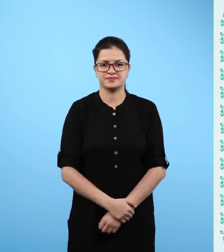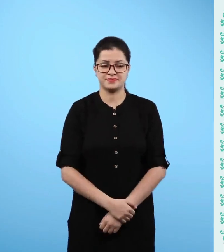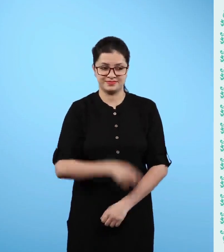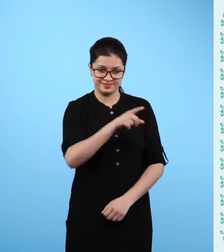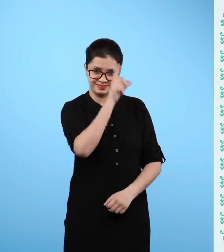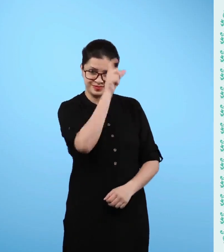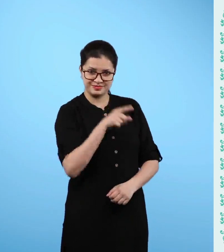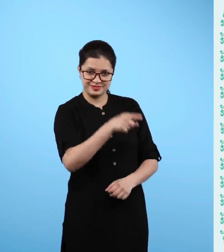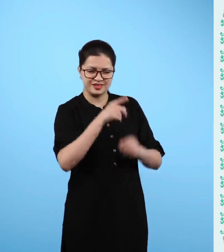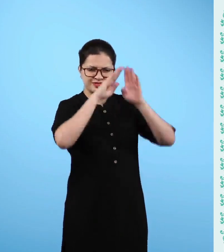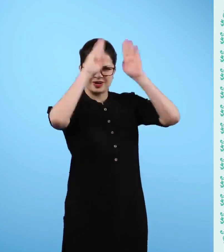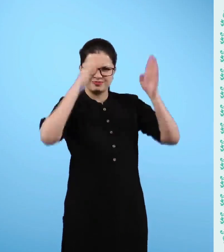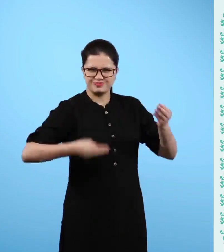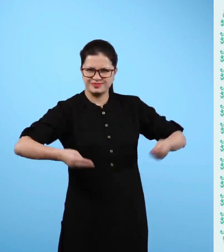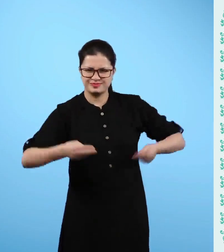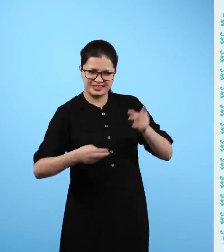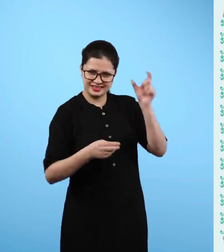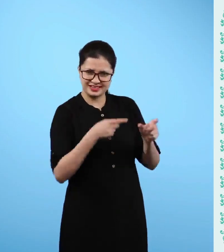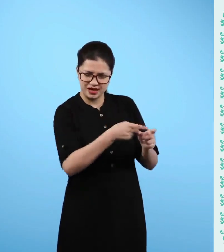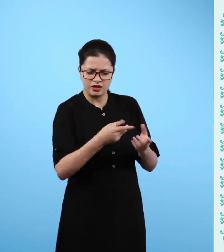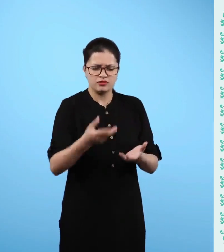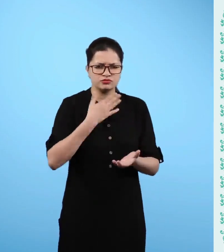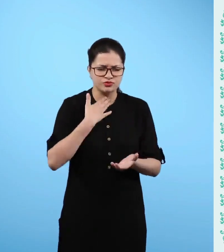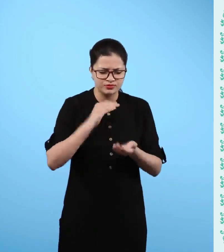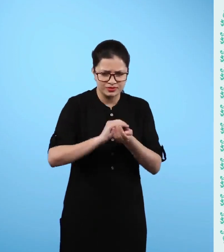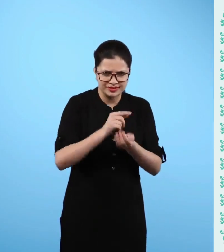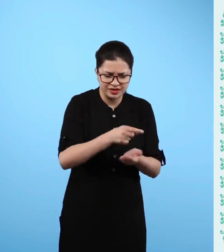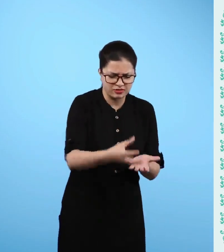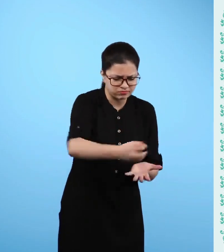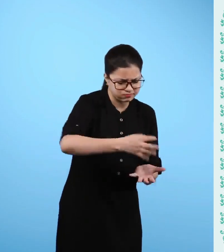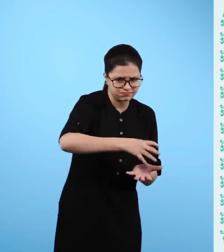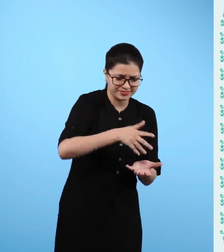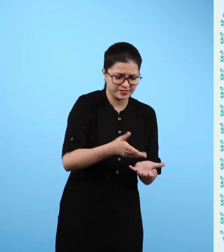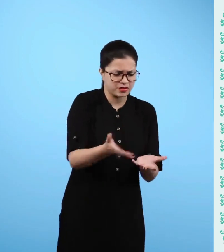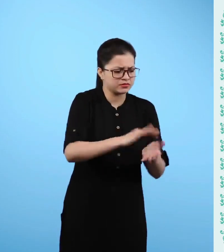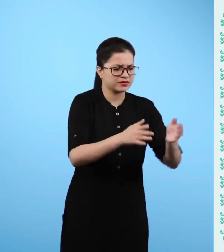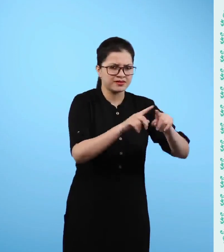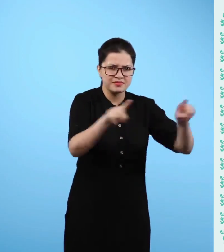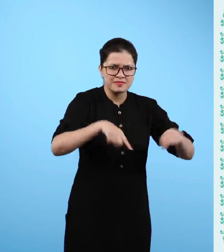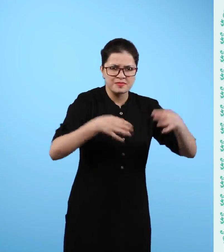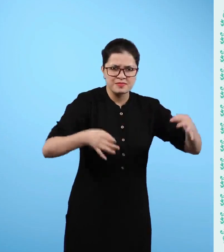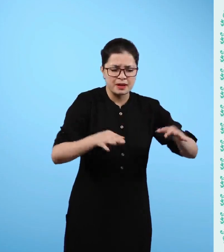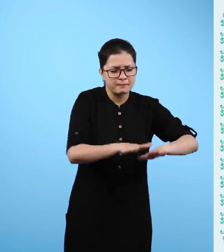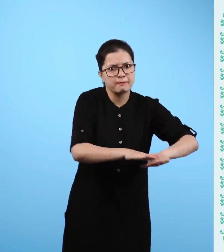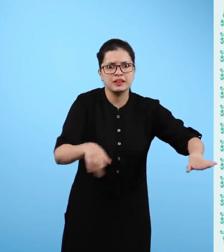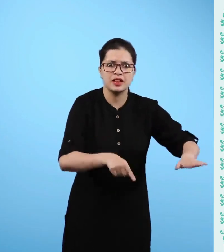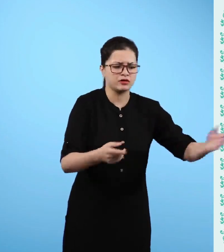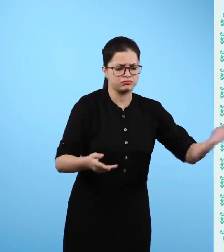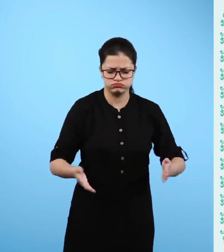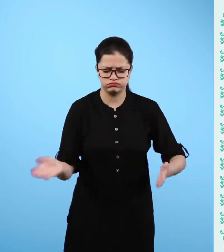The shopkeeper took a paper cutout and quickly made a lovely pink box for the sweets. Observe